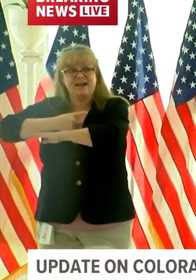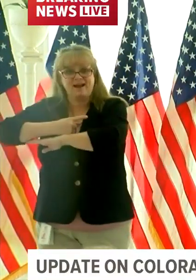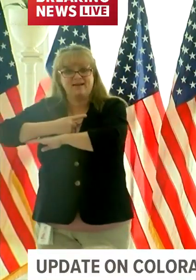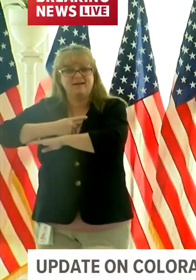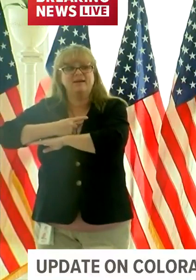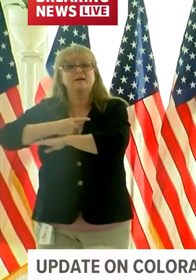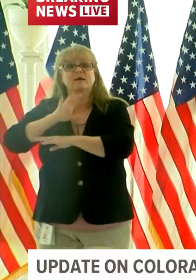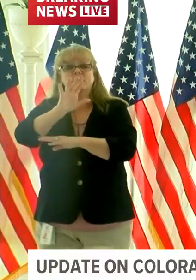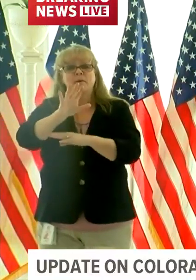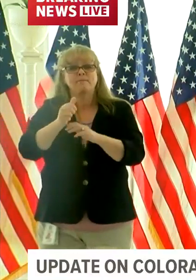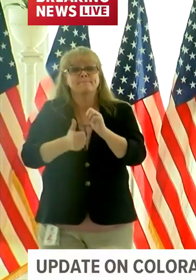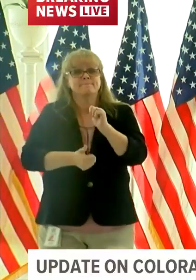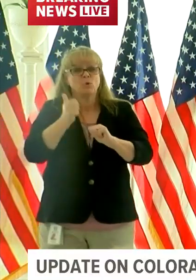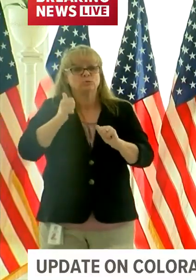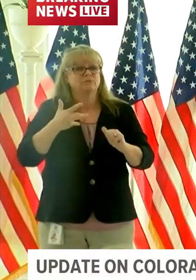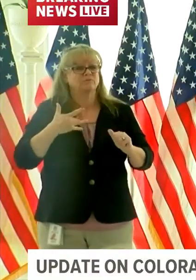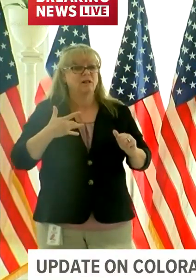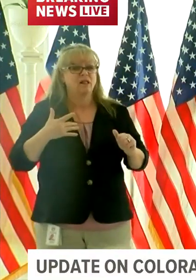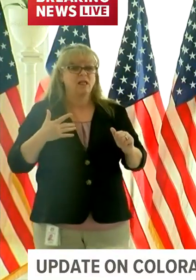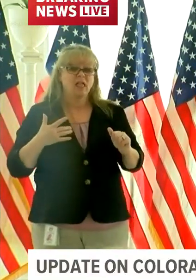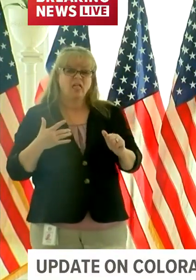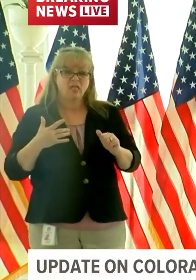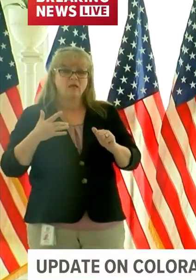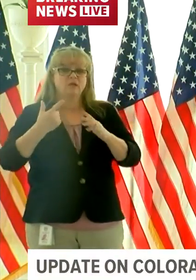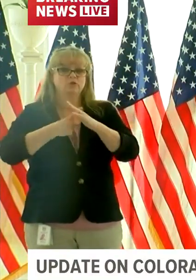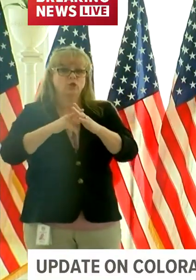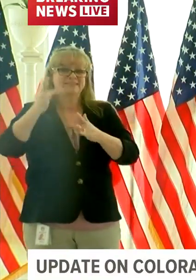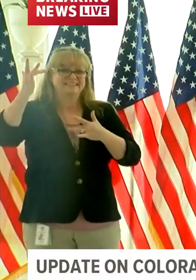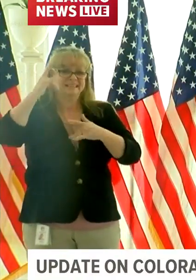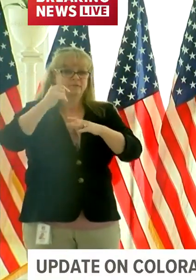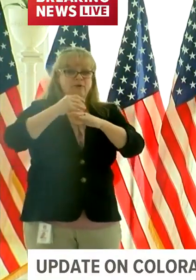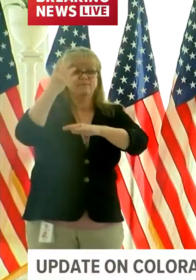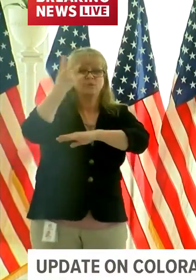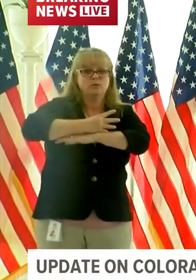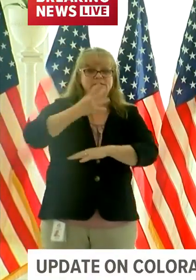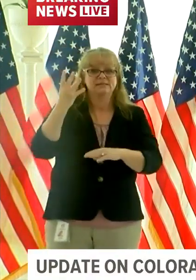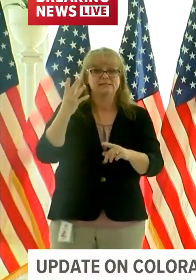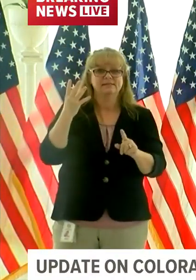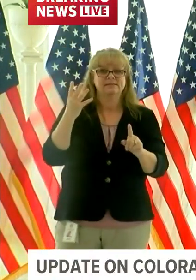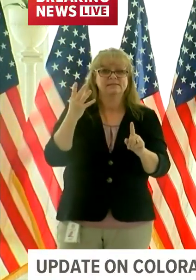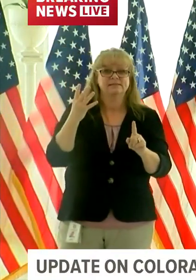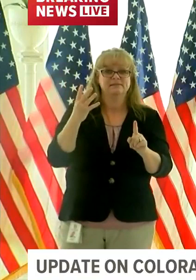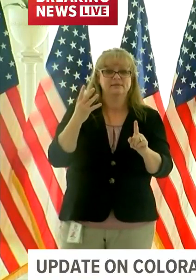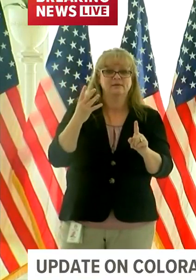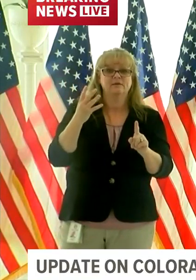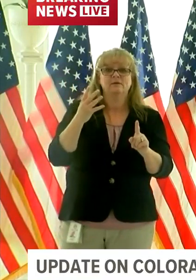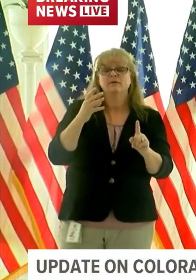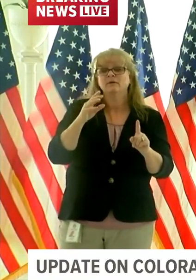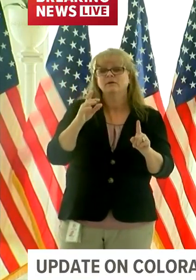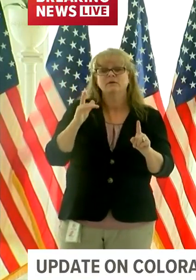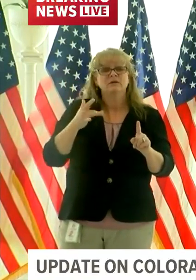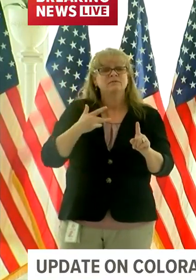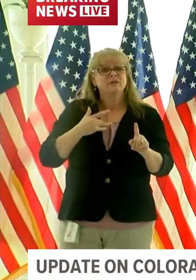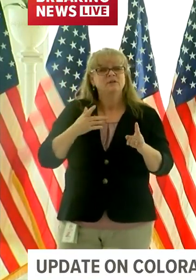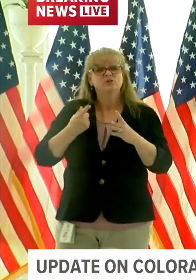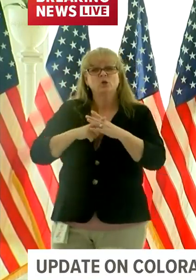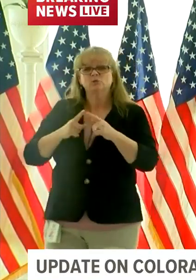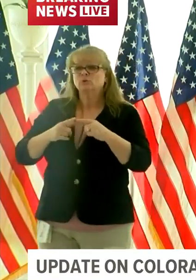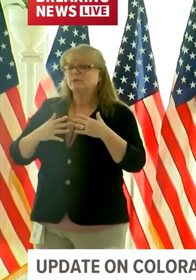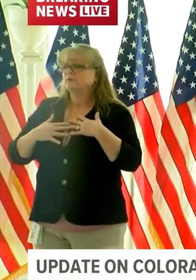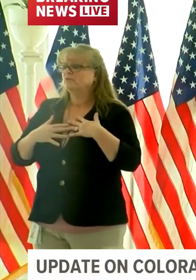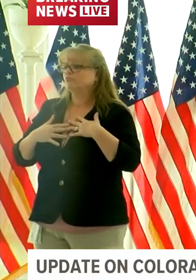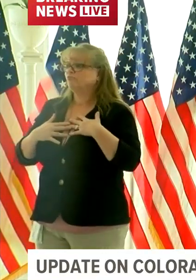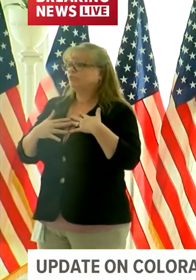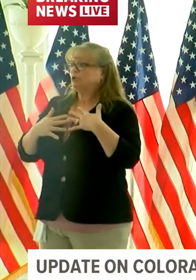often manifest slowly, meaning you get more sick later. So you get those first symptoms, and the average time to